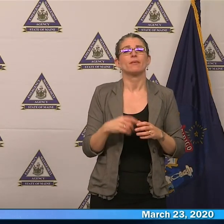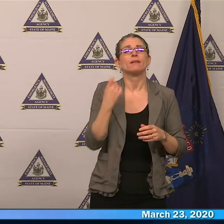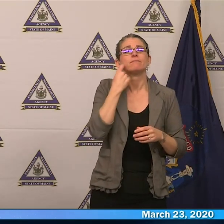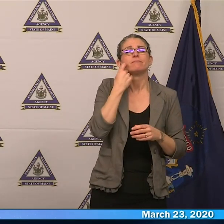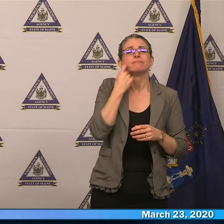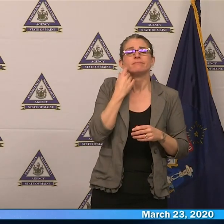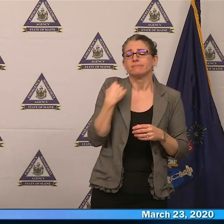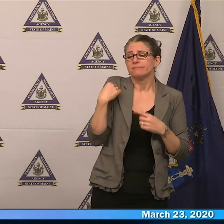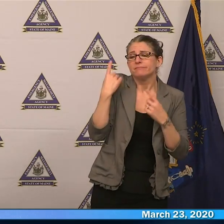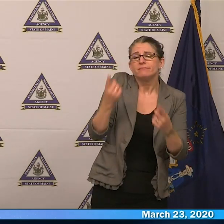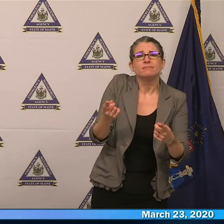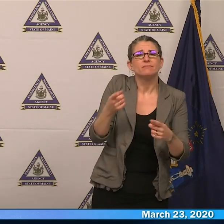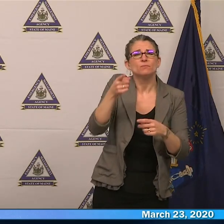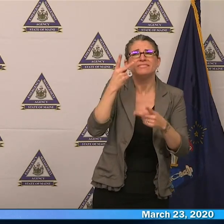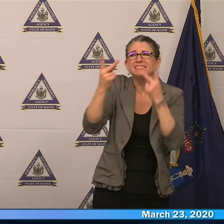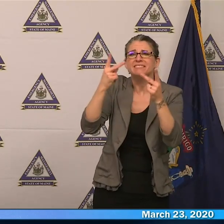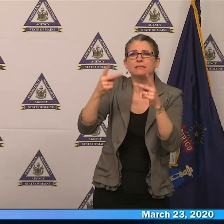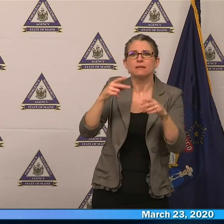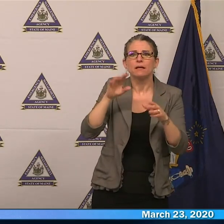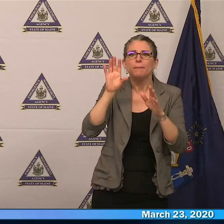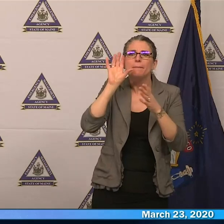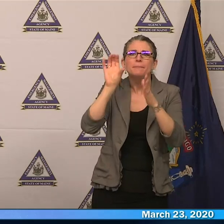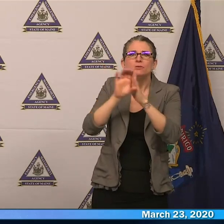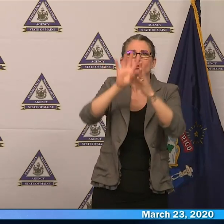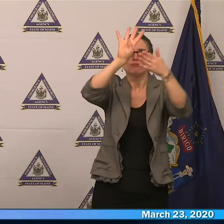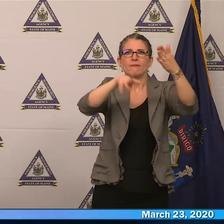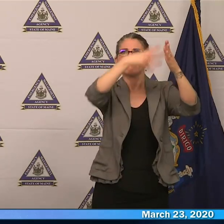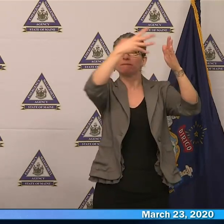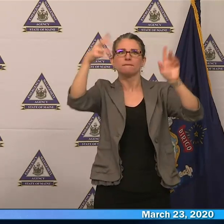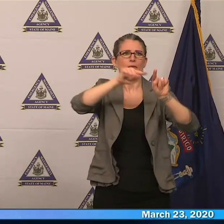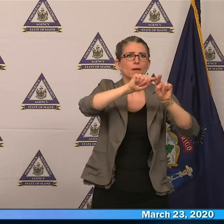discussion. But today, it's real.